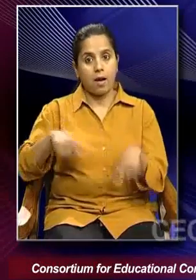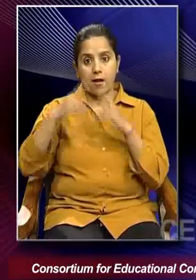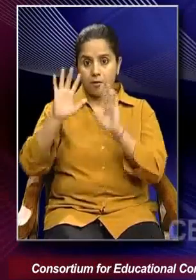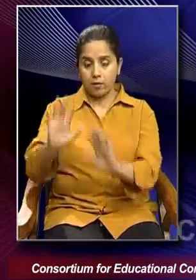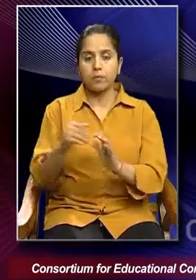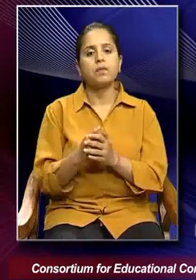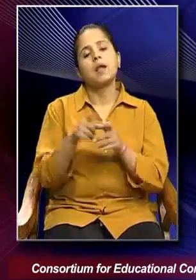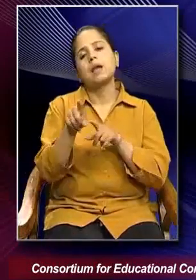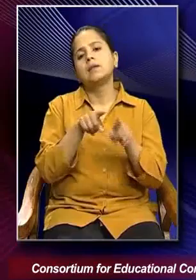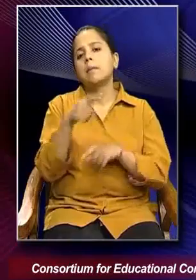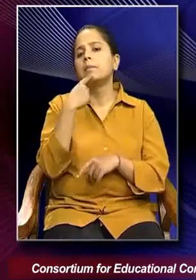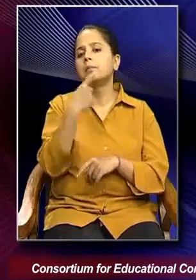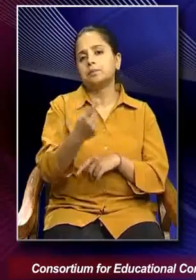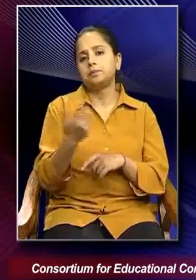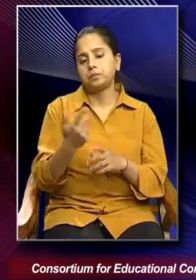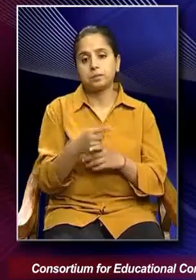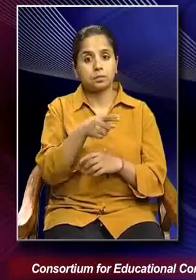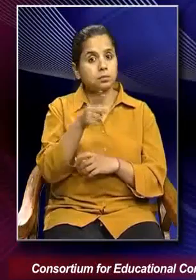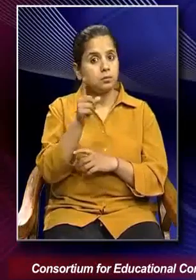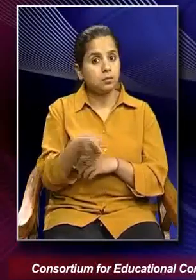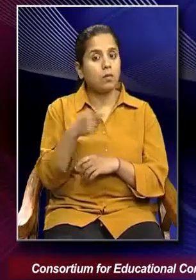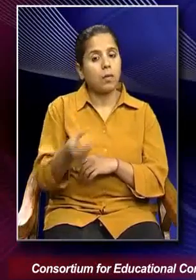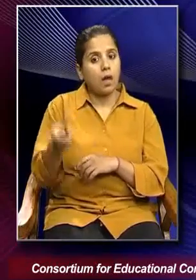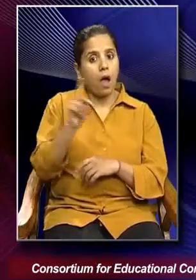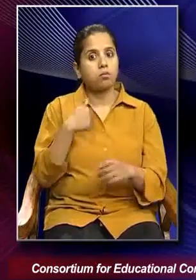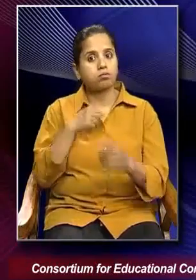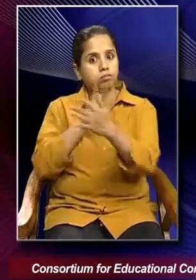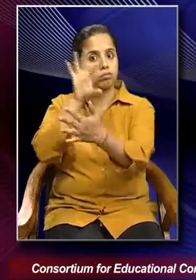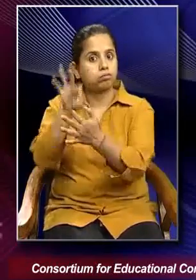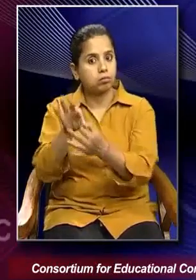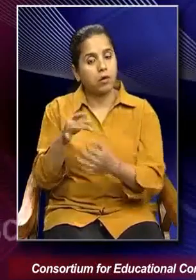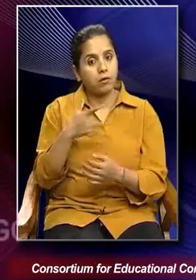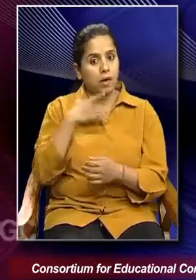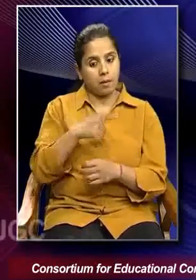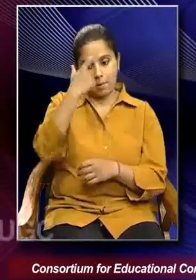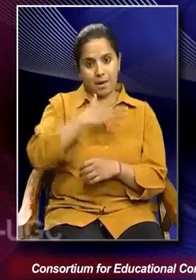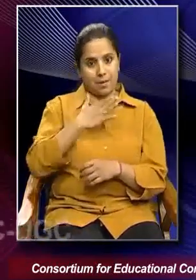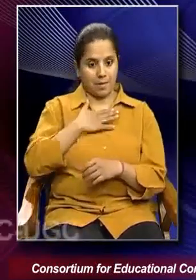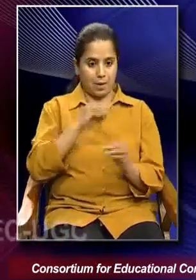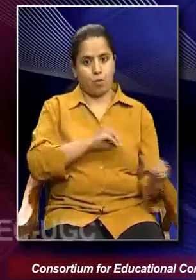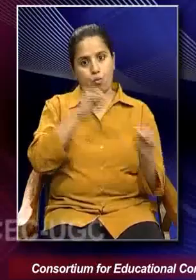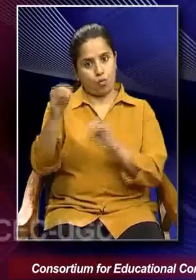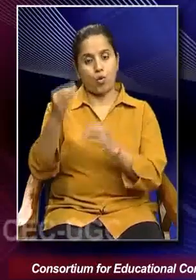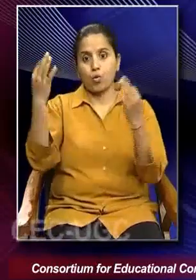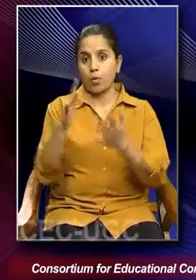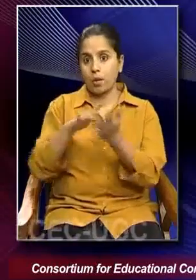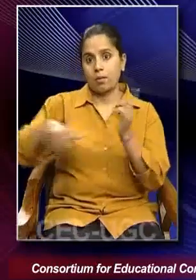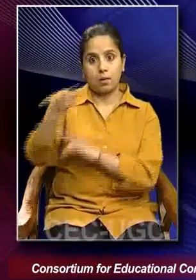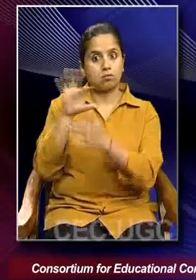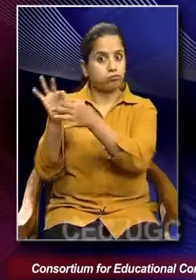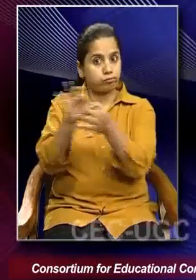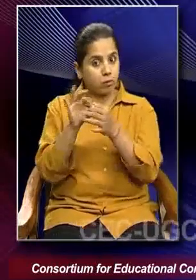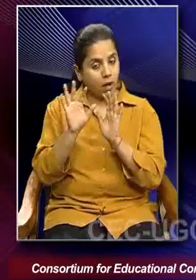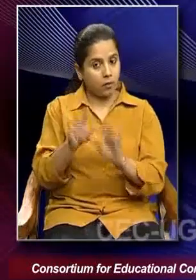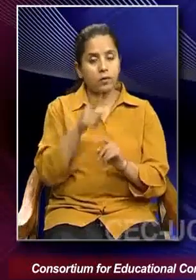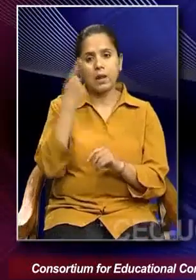So basically it means that there has to be re-affiliation of the individual to a new population. So if you